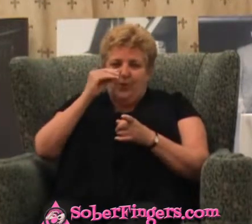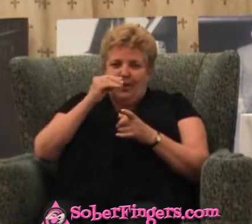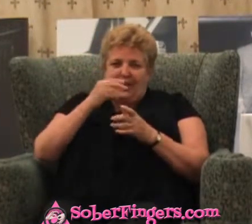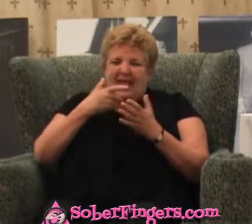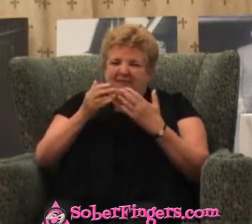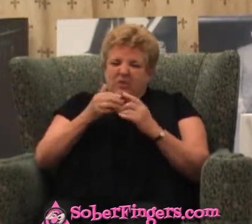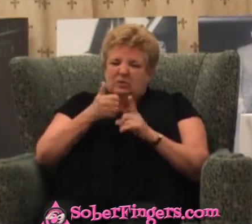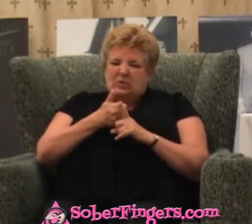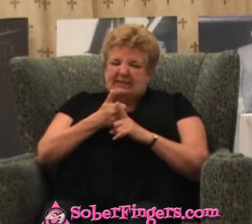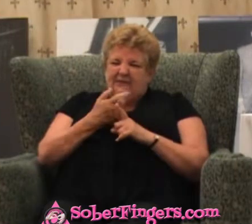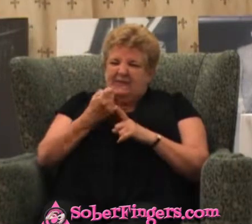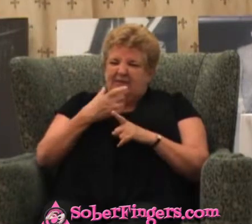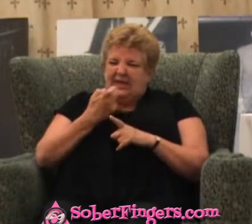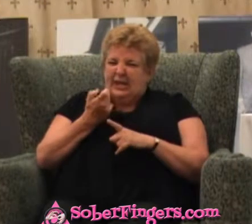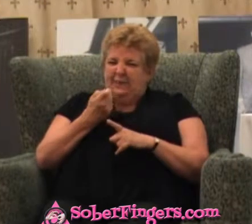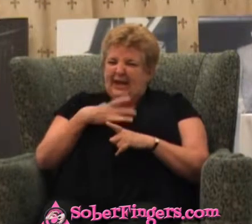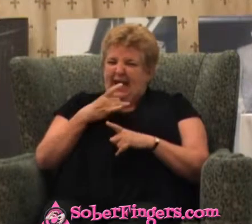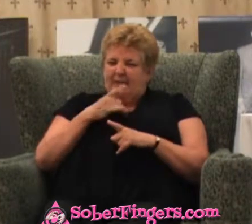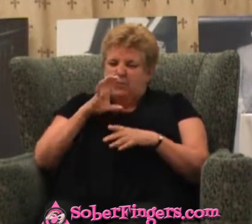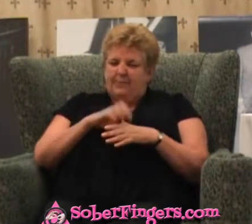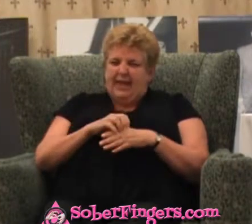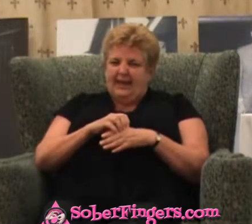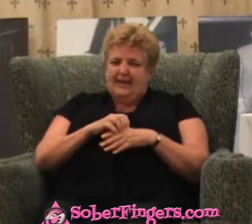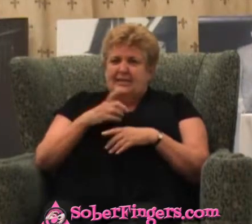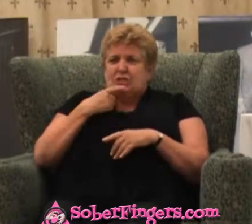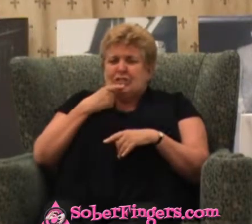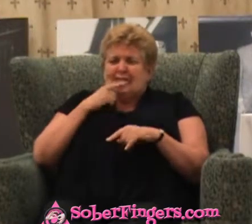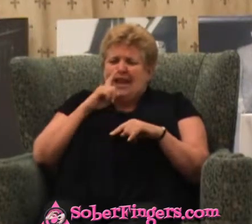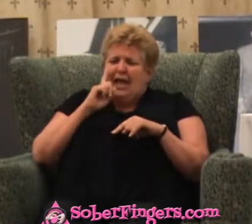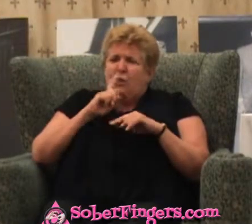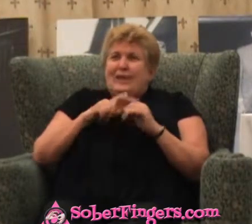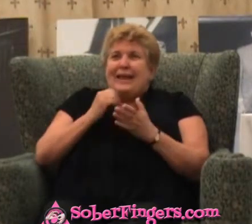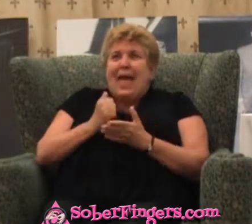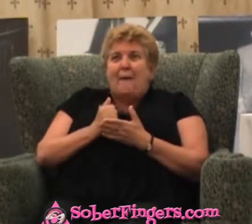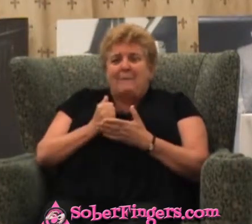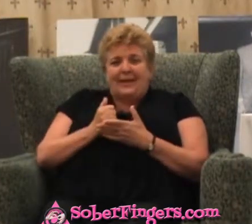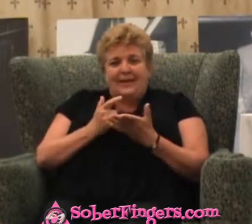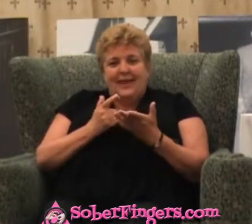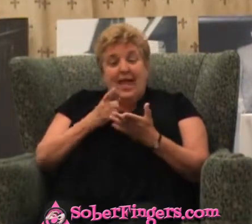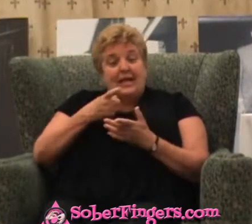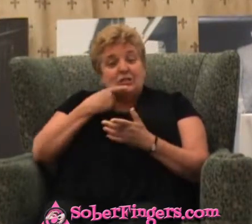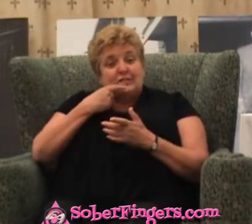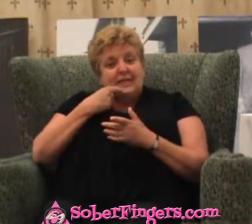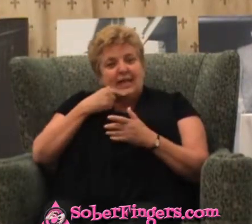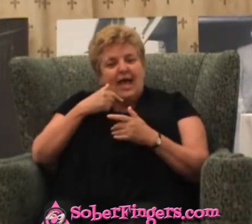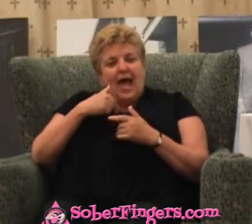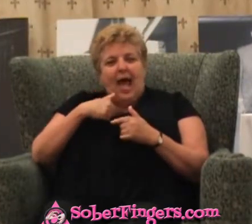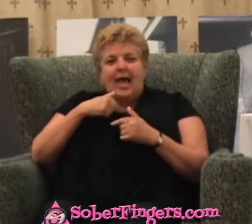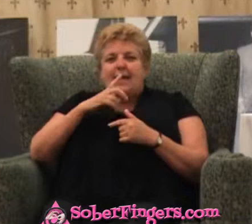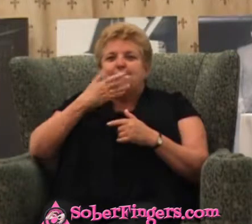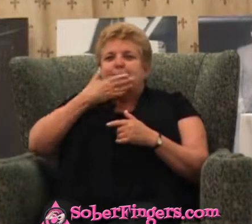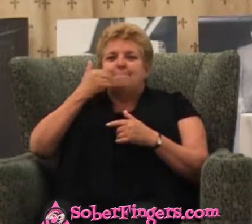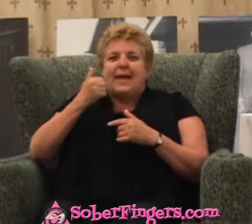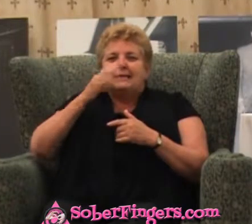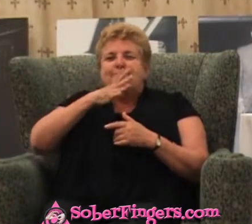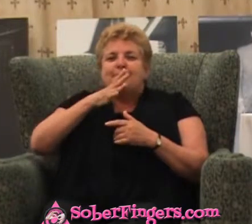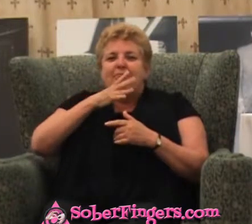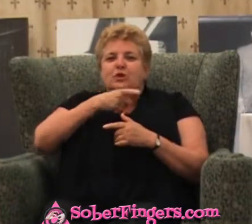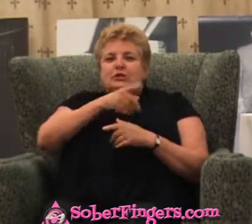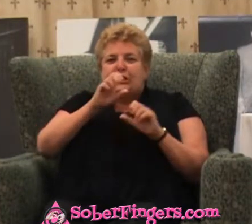And she said, I'm so sorry, but I couldn't help it. And she said I was the best mom she could have had.